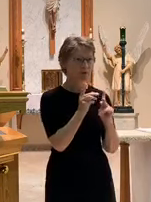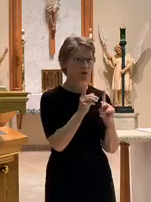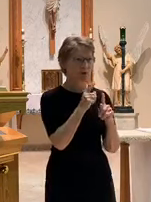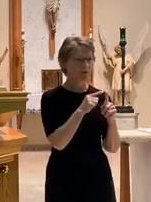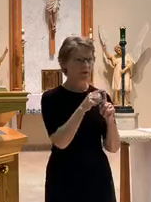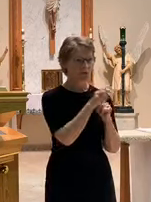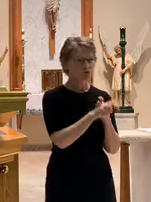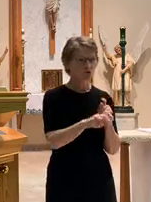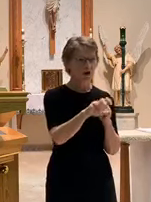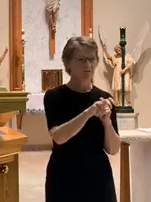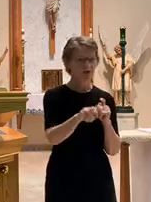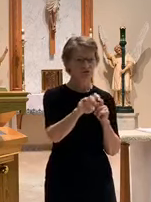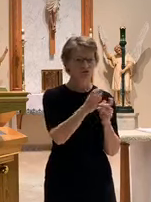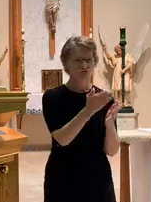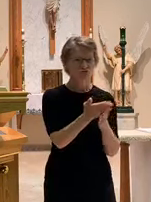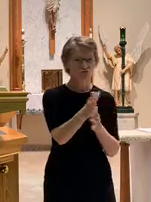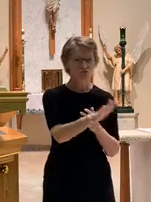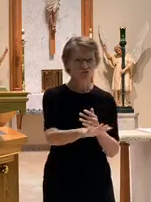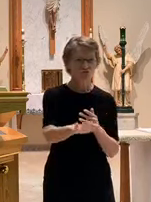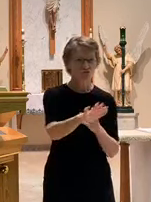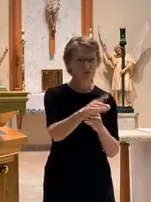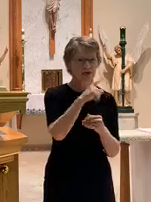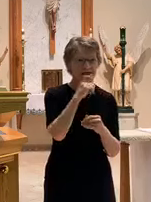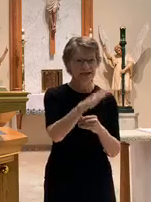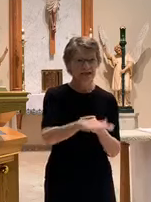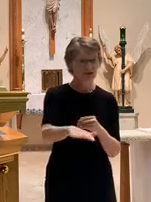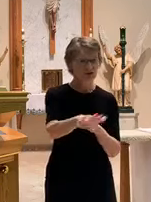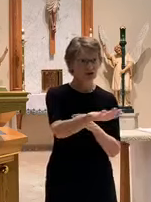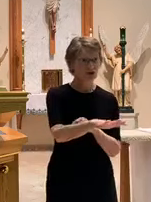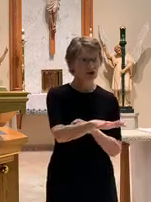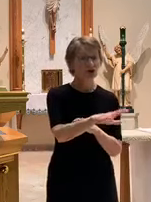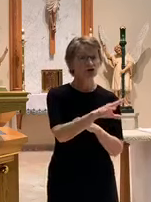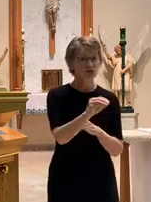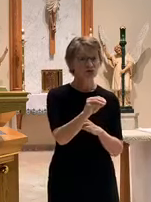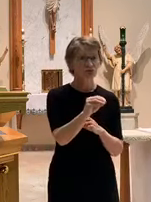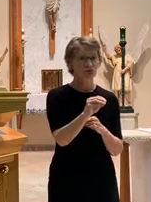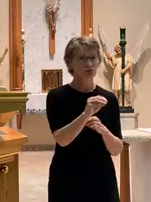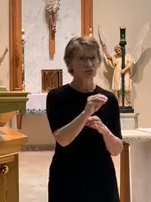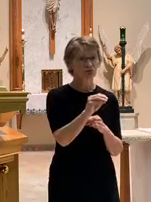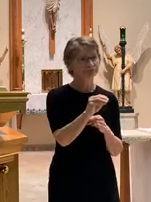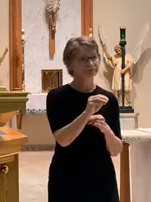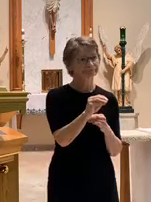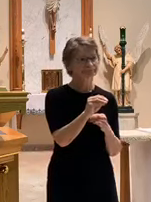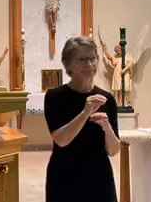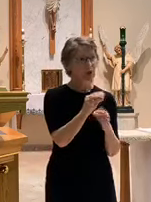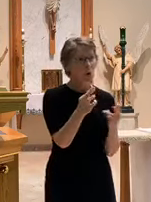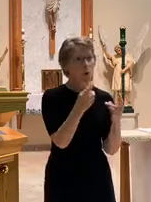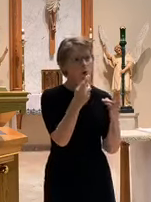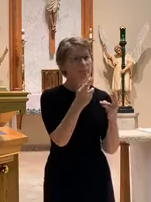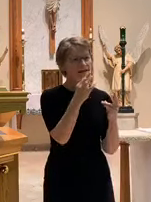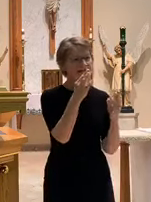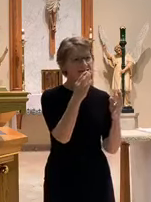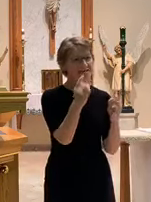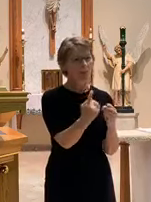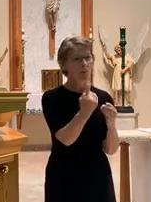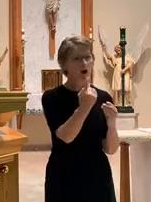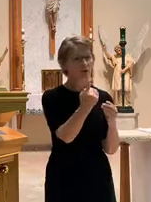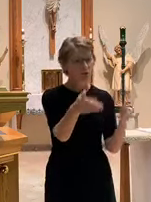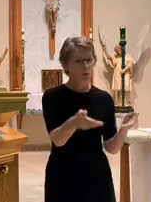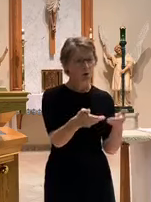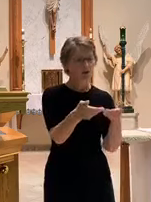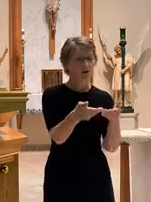desert, you know, to be able to expect somebody to be welcome them and help them, help meet some of their